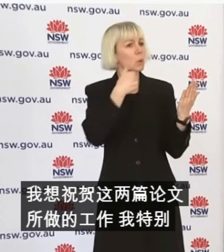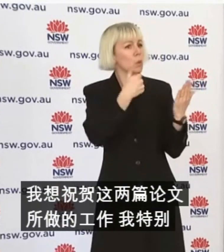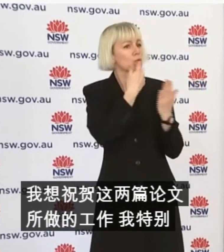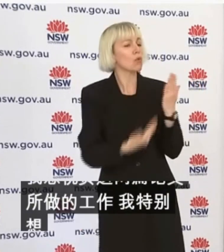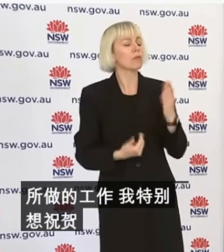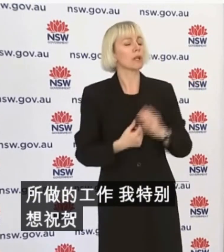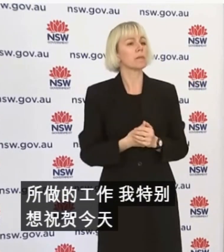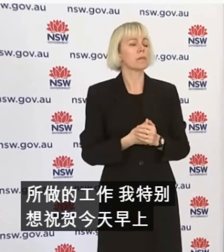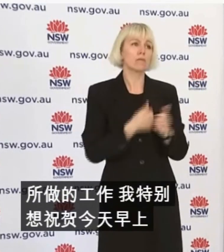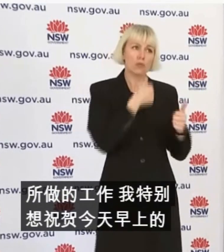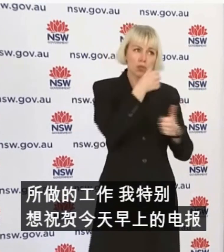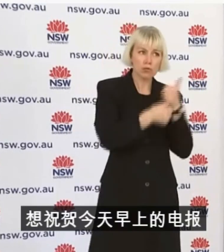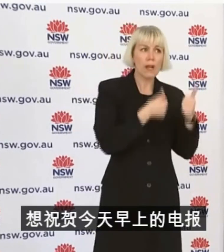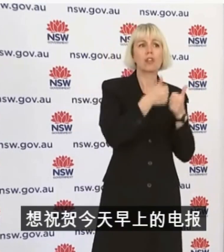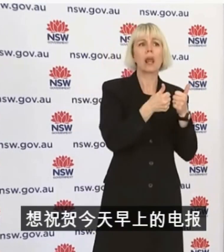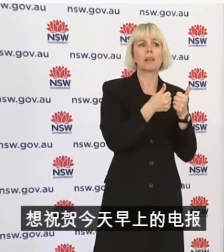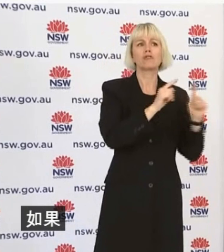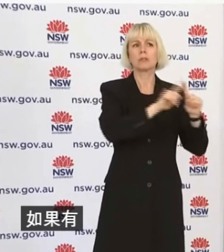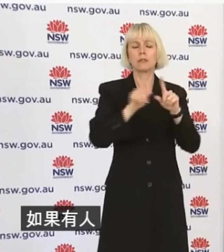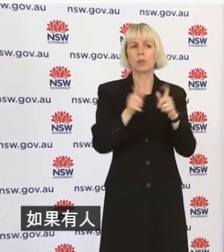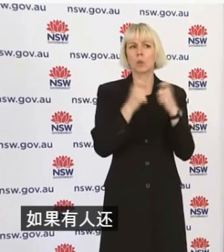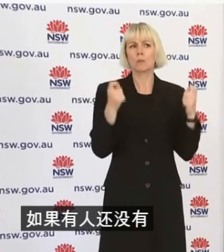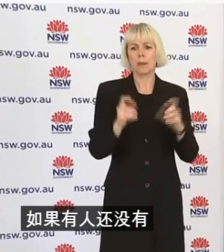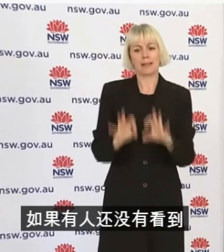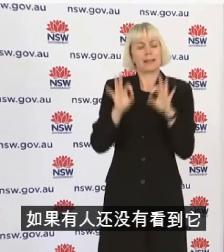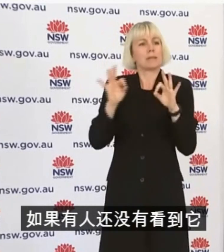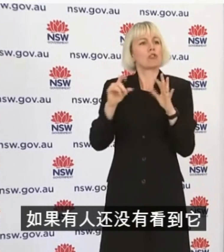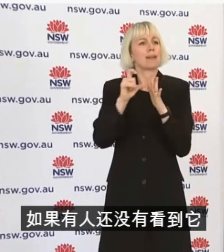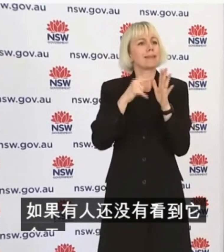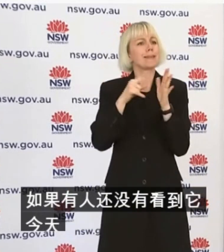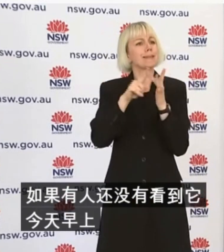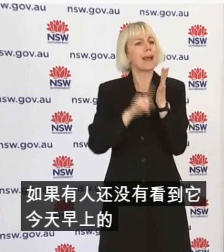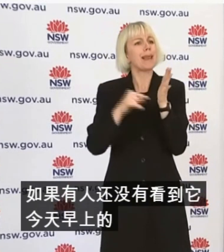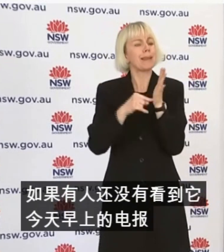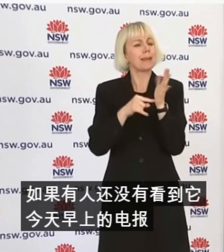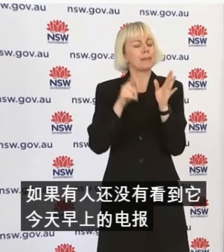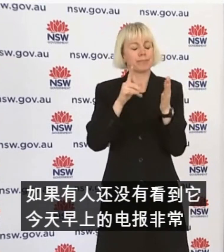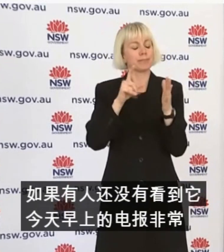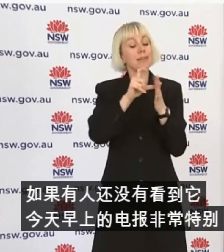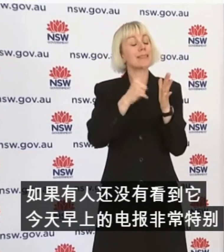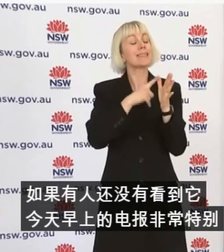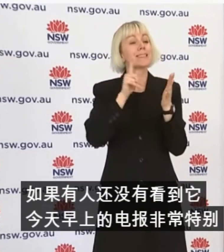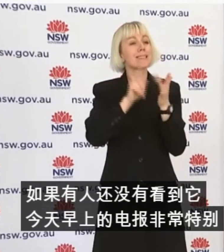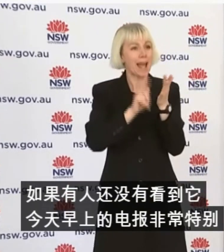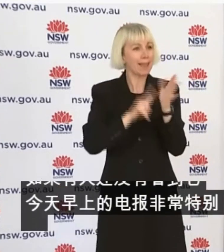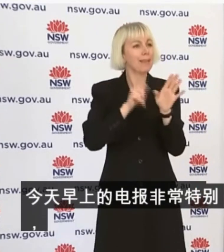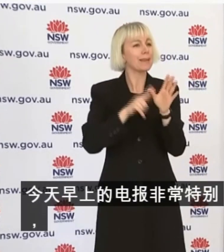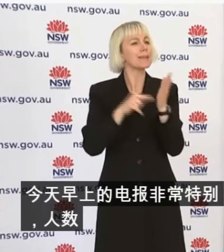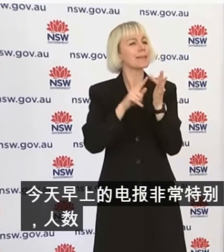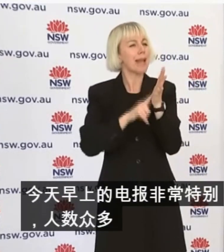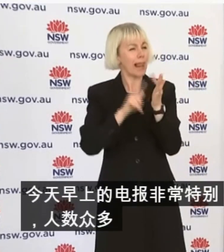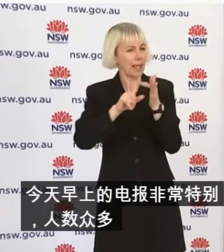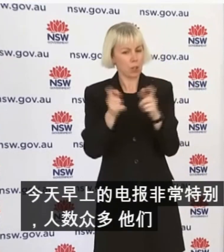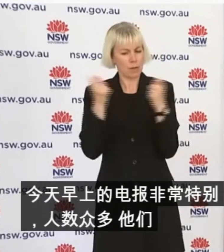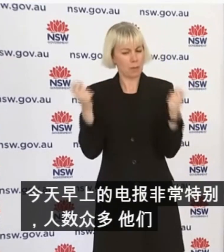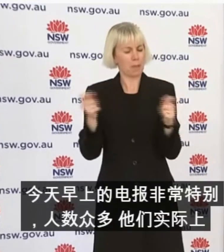done. I particularly want to congratulate the Telegraph this morning. If anybody hasn't seen it, the Telegraph is extraordinary this morning with the number of people